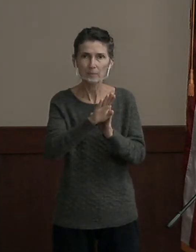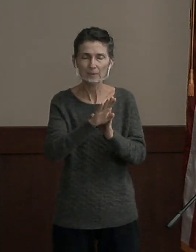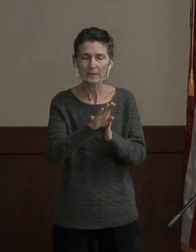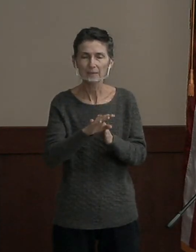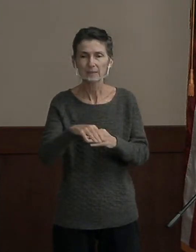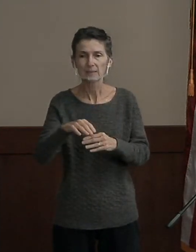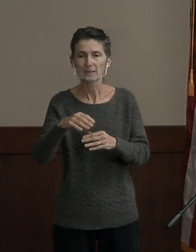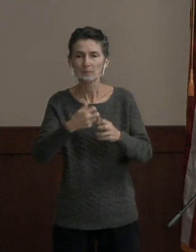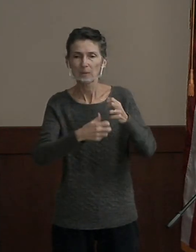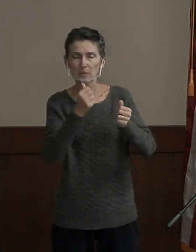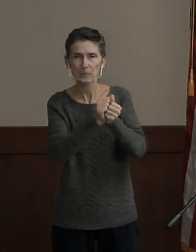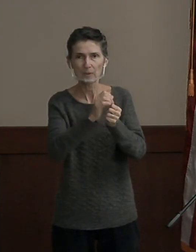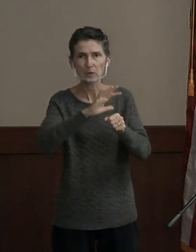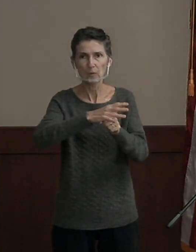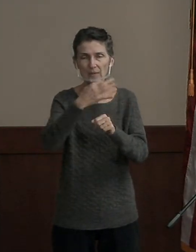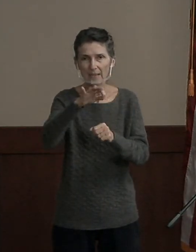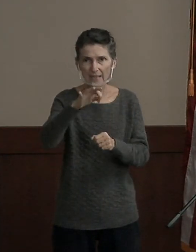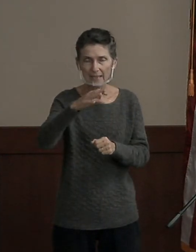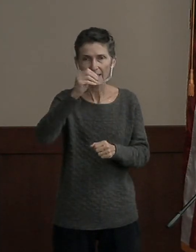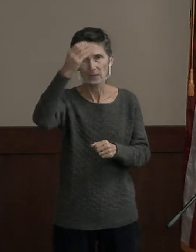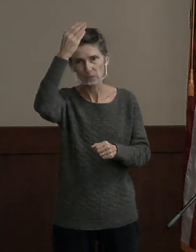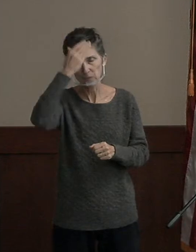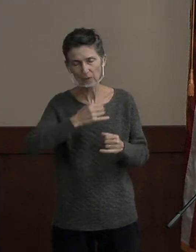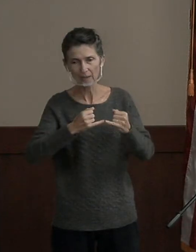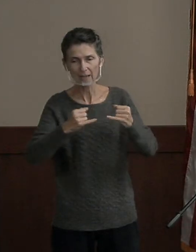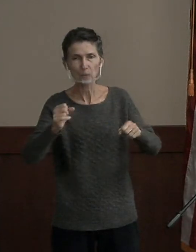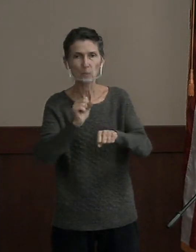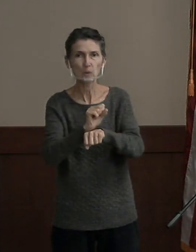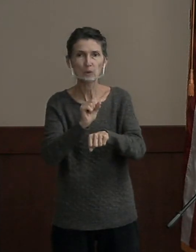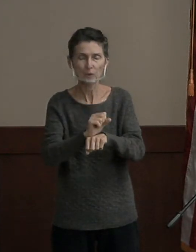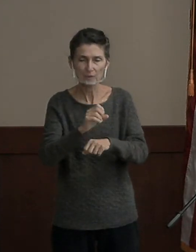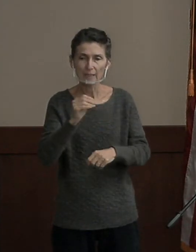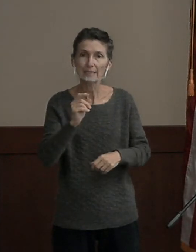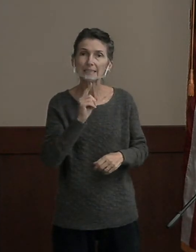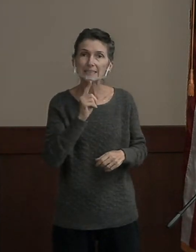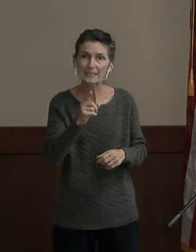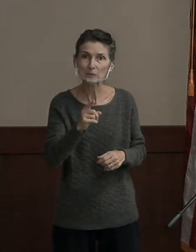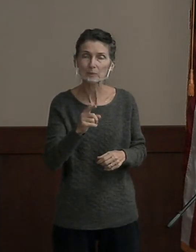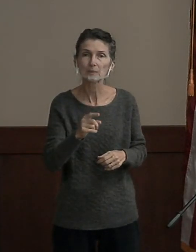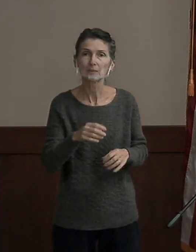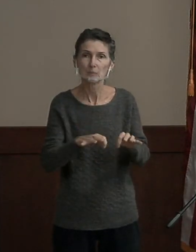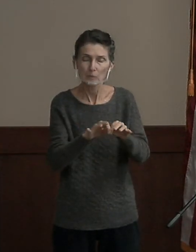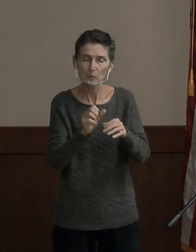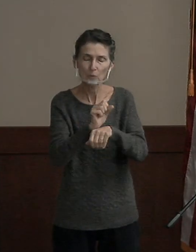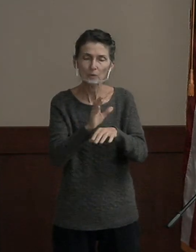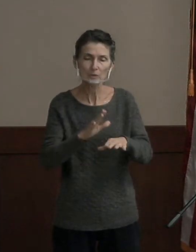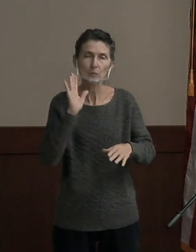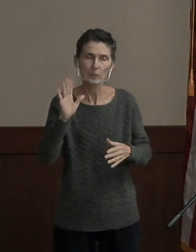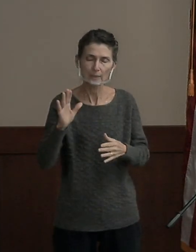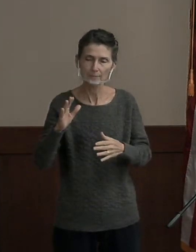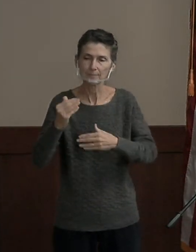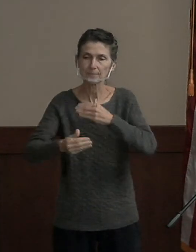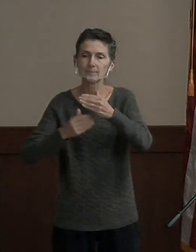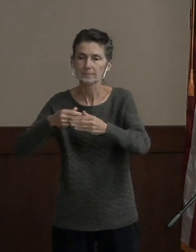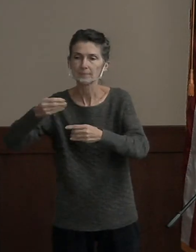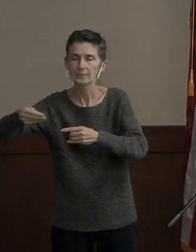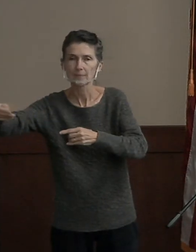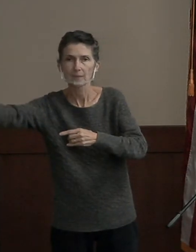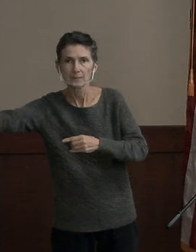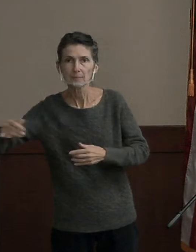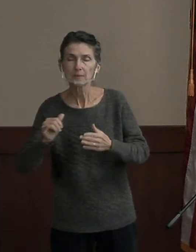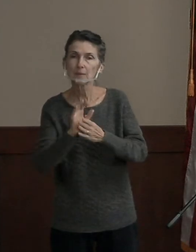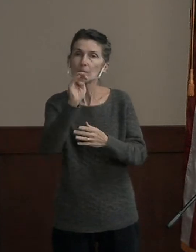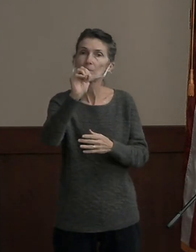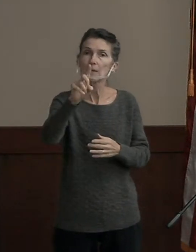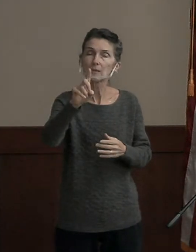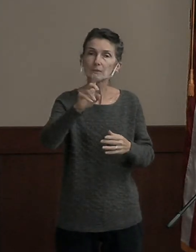from COVID-19, as well as frontline workers and essential workers, will then gradually gain access. The Maryland Department